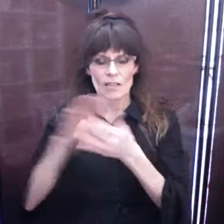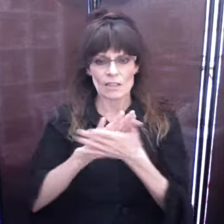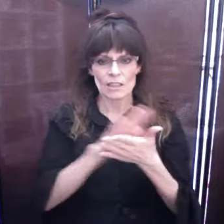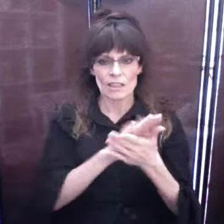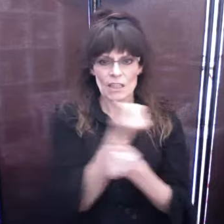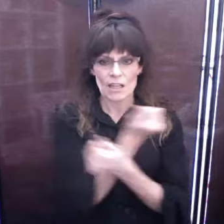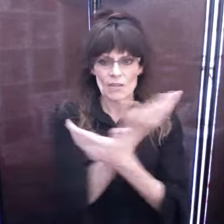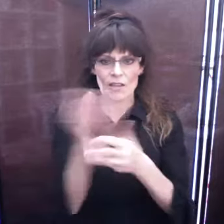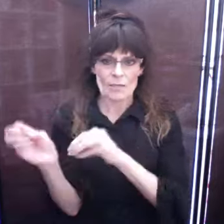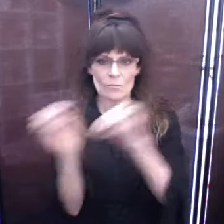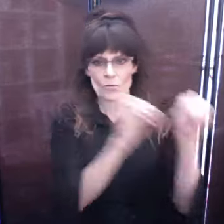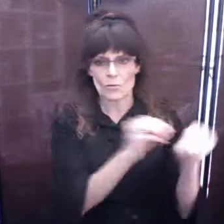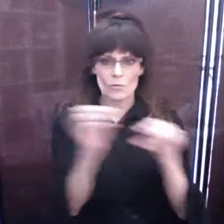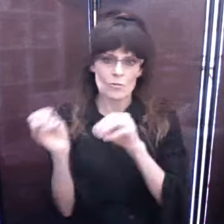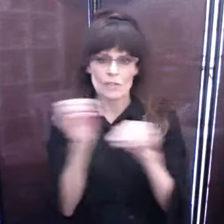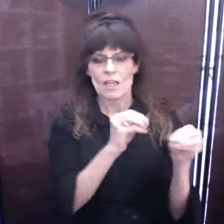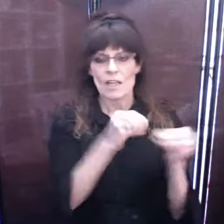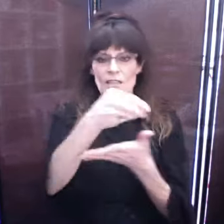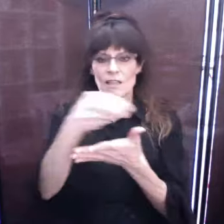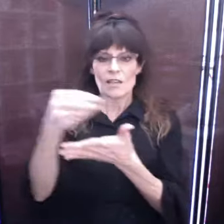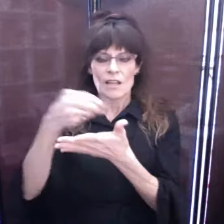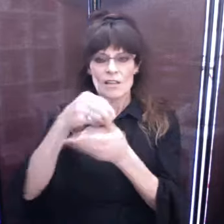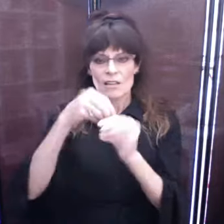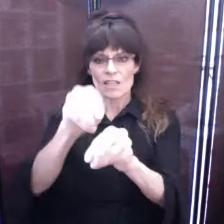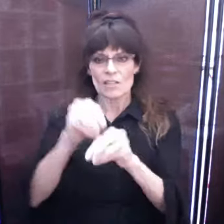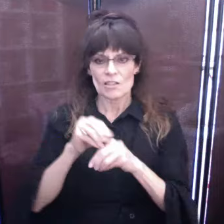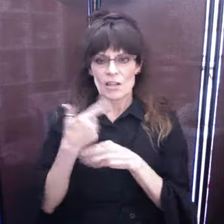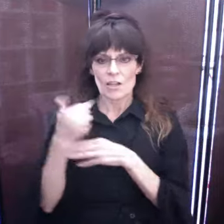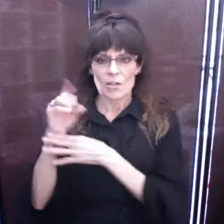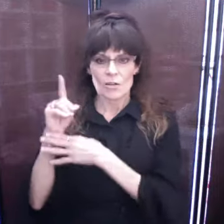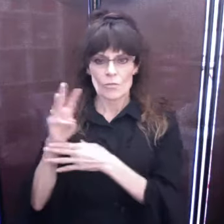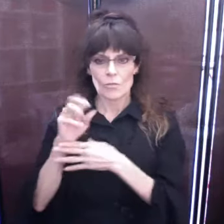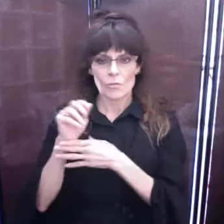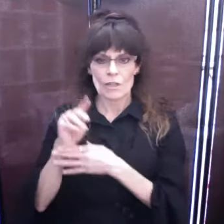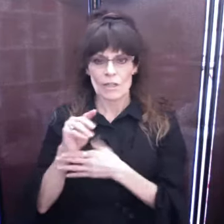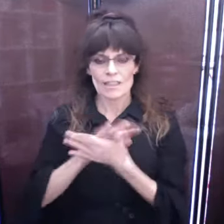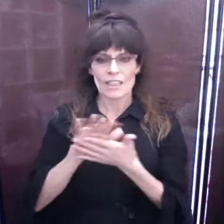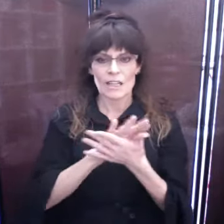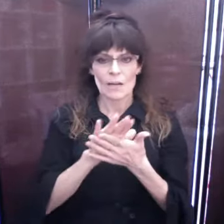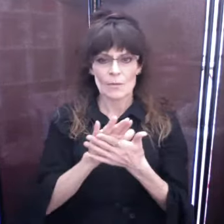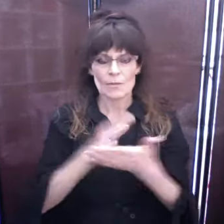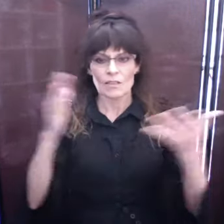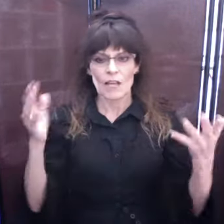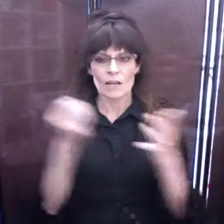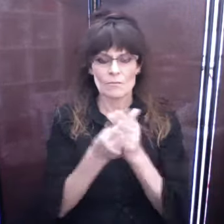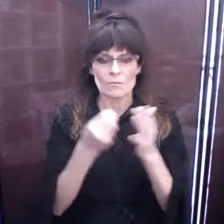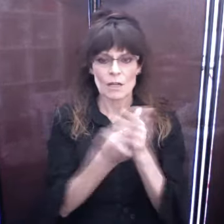and get everything to Goodwill and all that. And it was a significant sum of money to undertake all that, and I freely spent